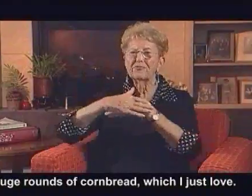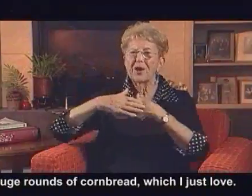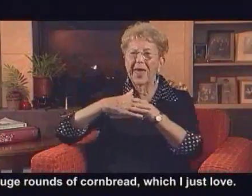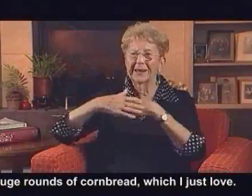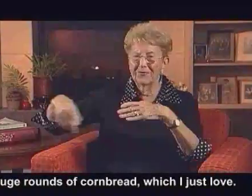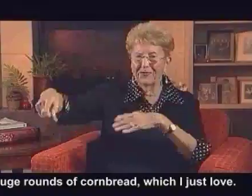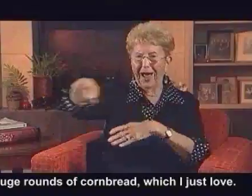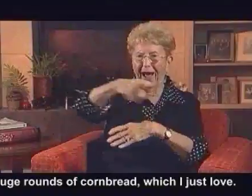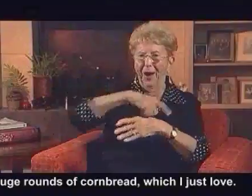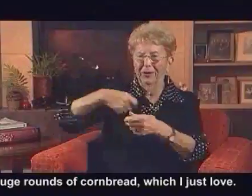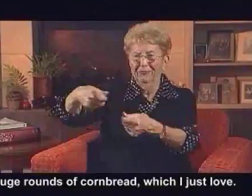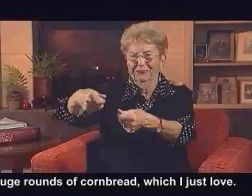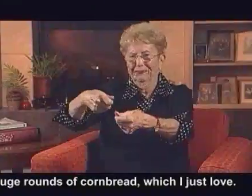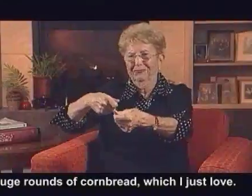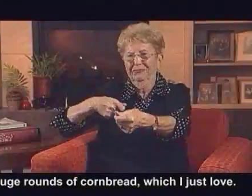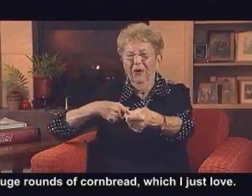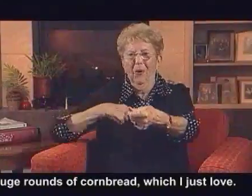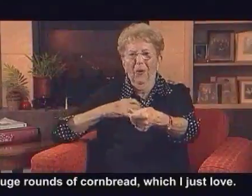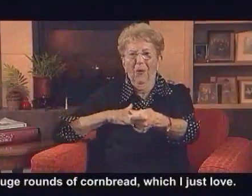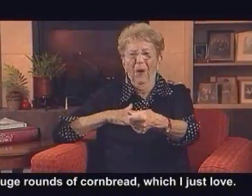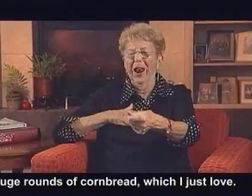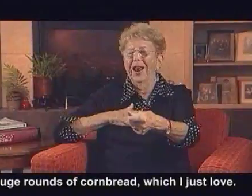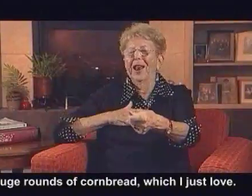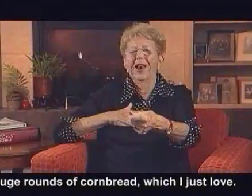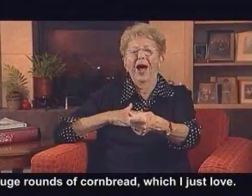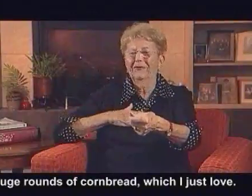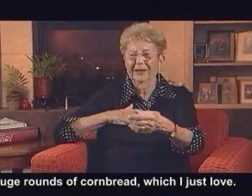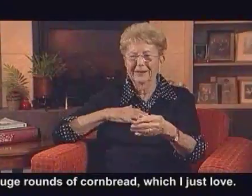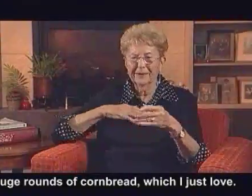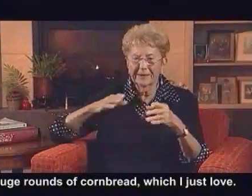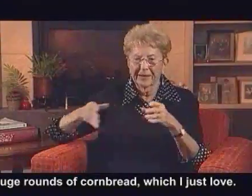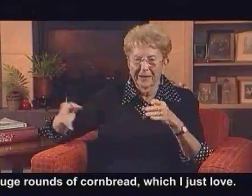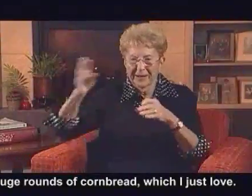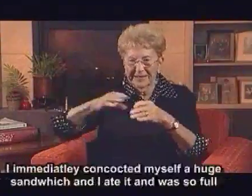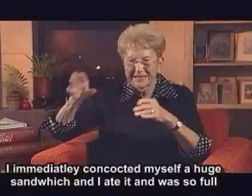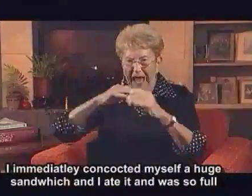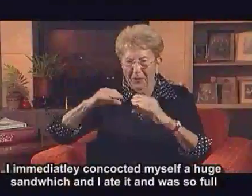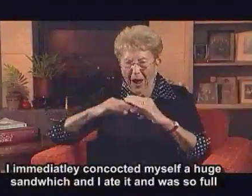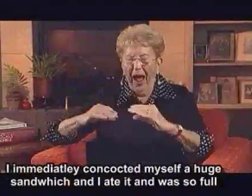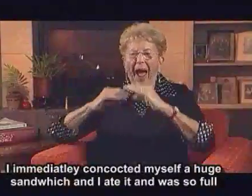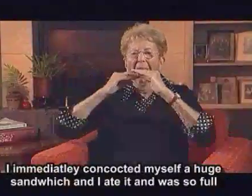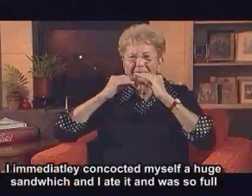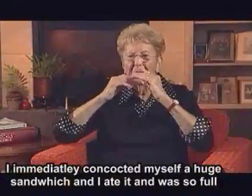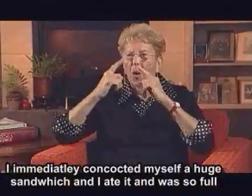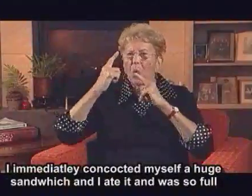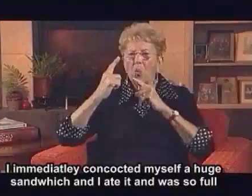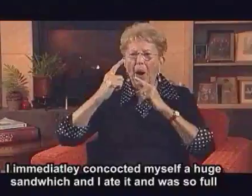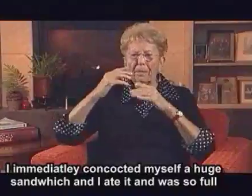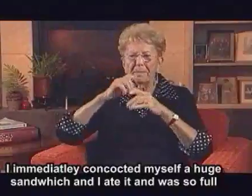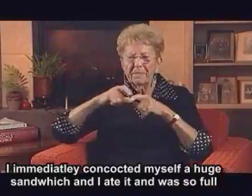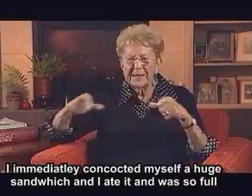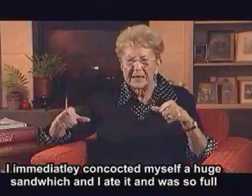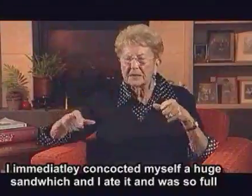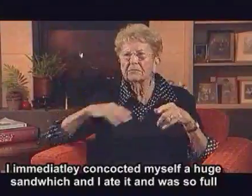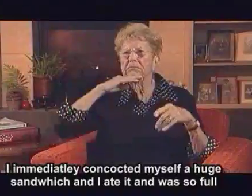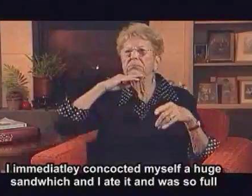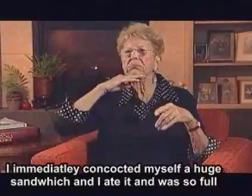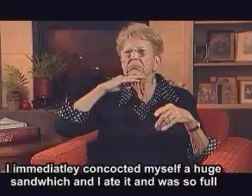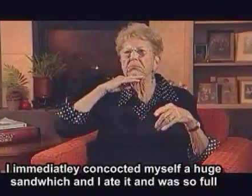huge rounds of cornbread, which I just love. I immediately concocted myself a huge sandwich,